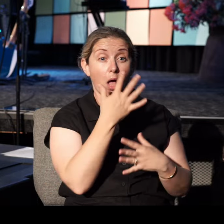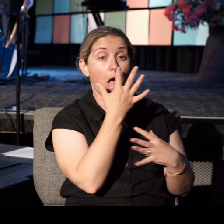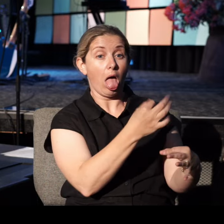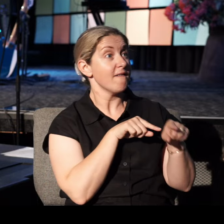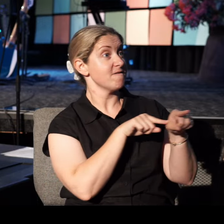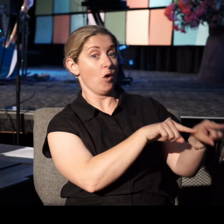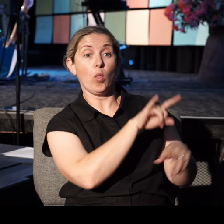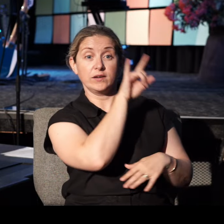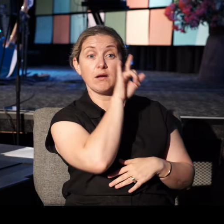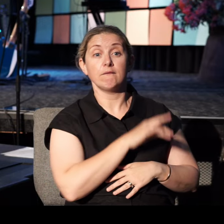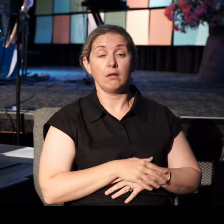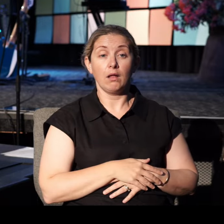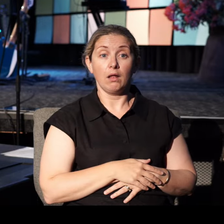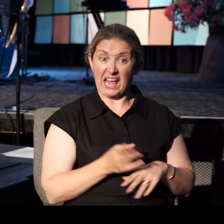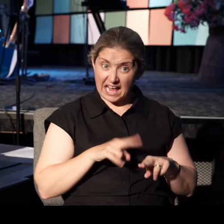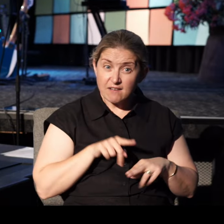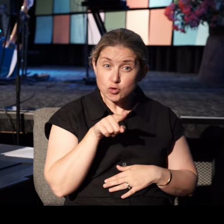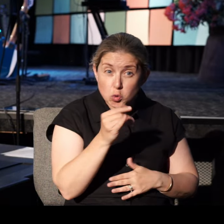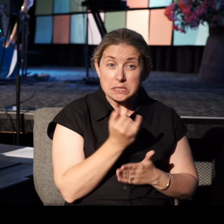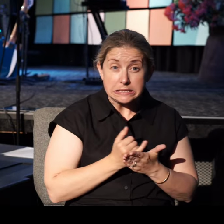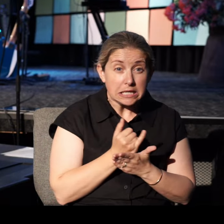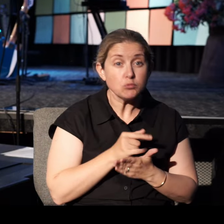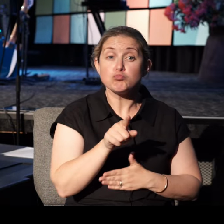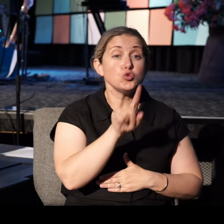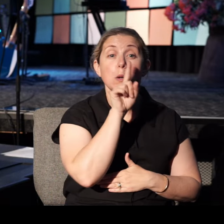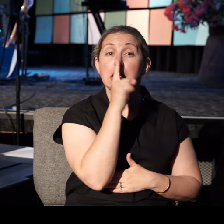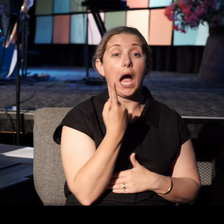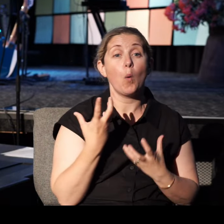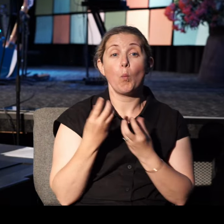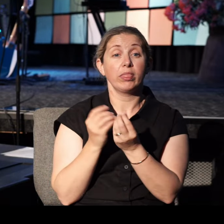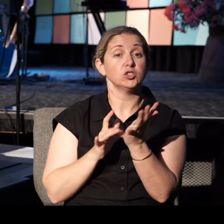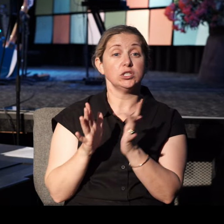because God's seed remains in. They cannot go on sinning